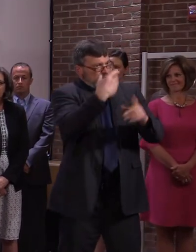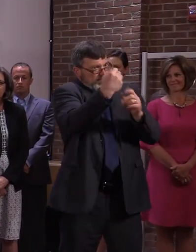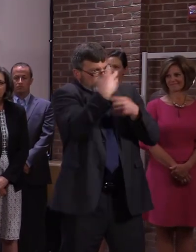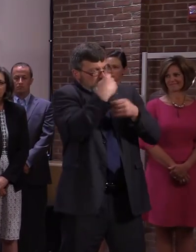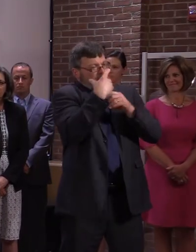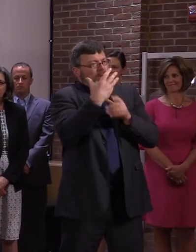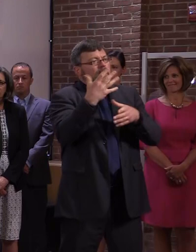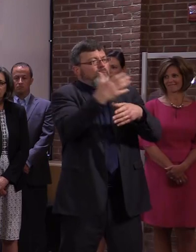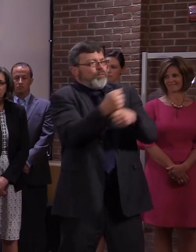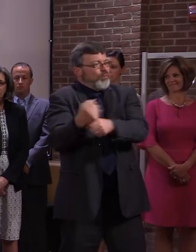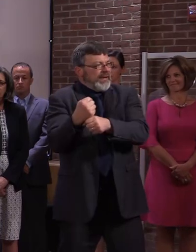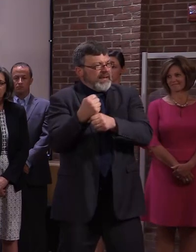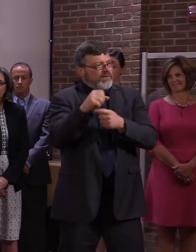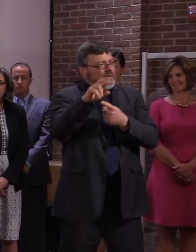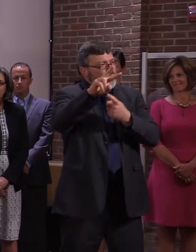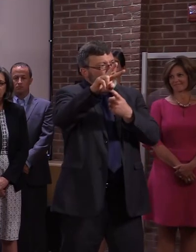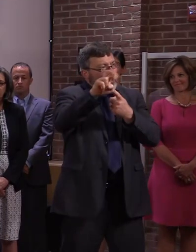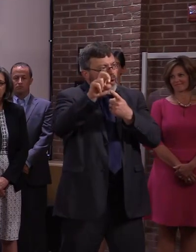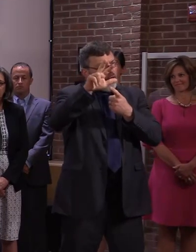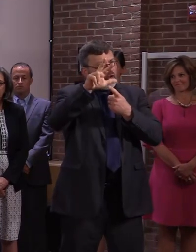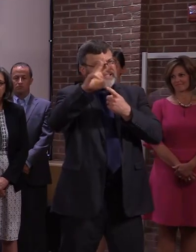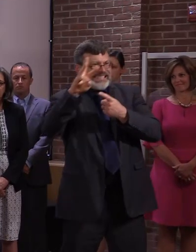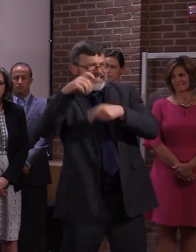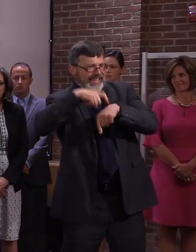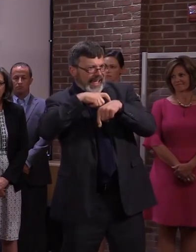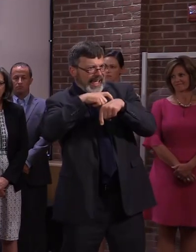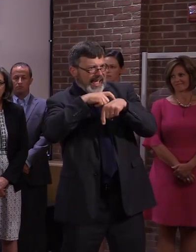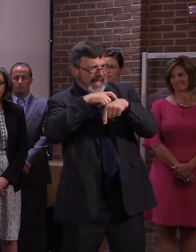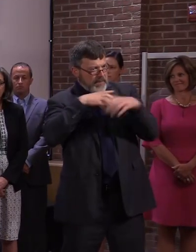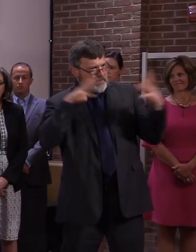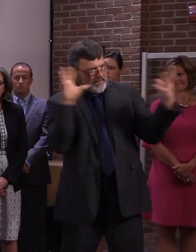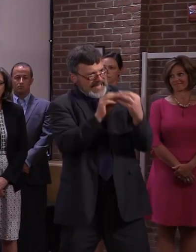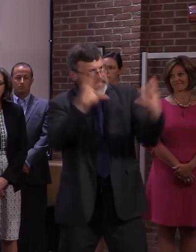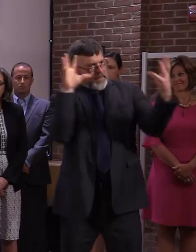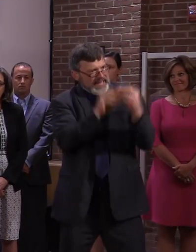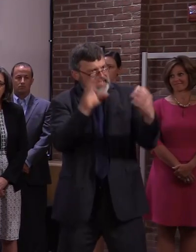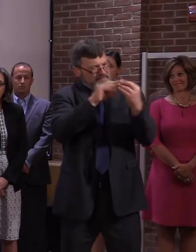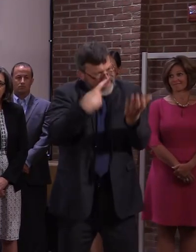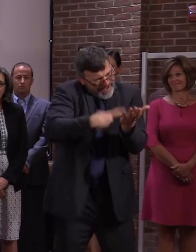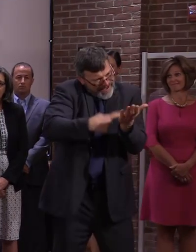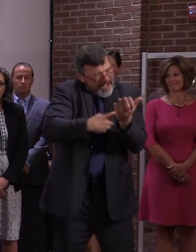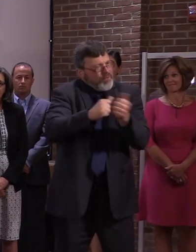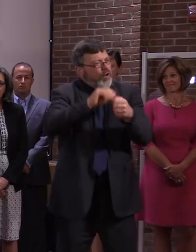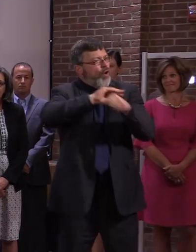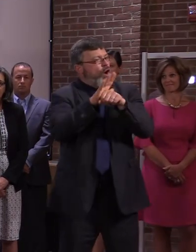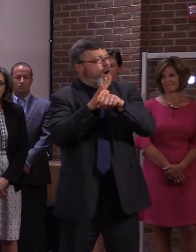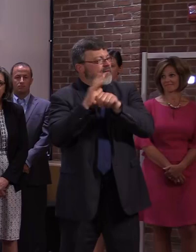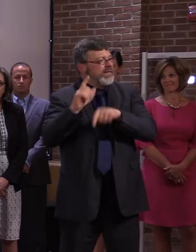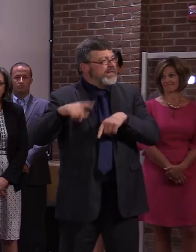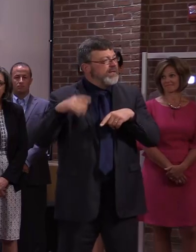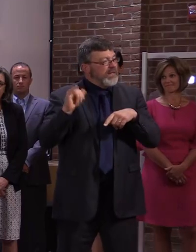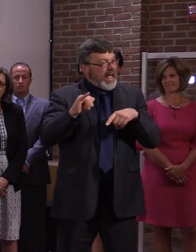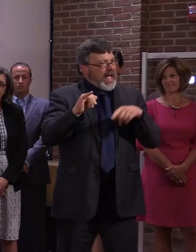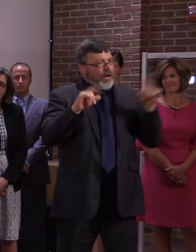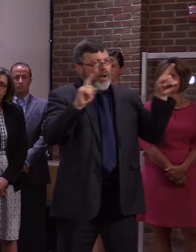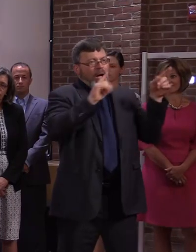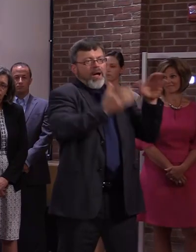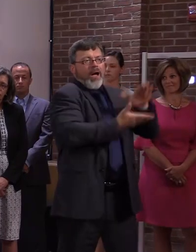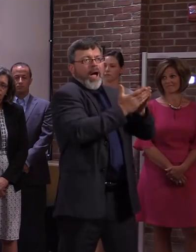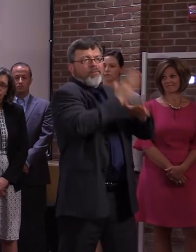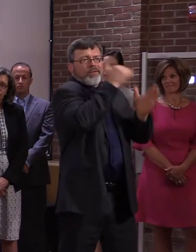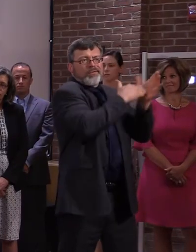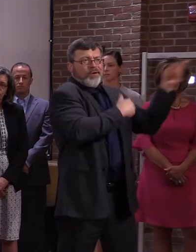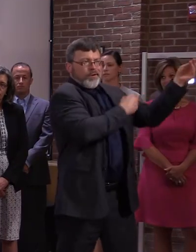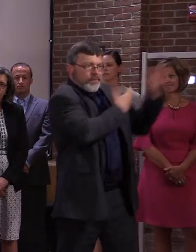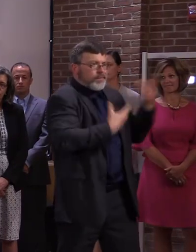236 times by the Joint SEOC and Health Operations Center, which includes hundreds of people from across the